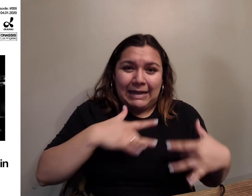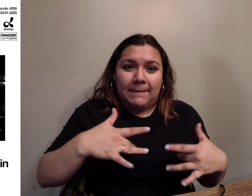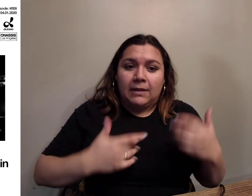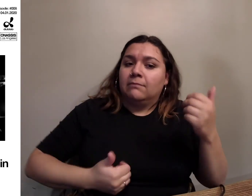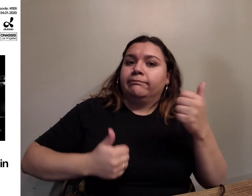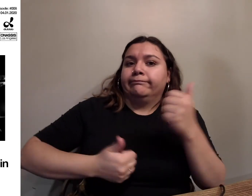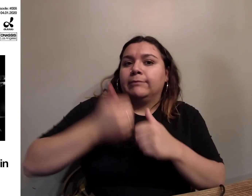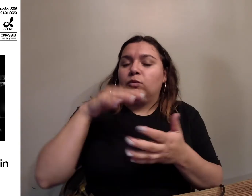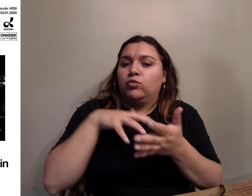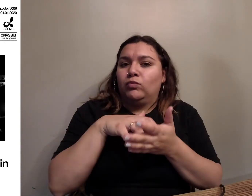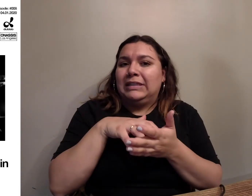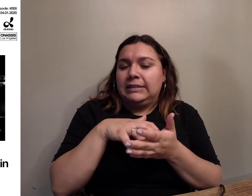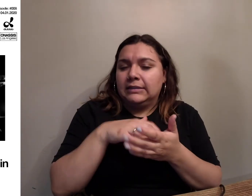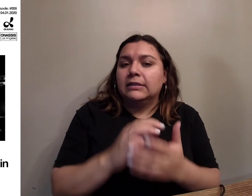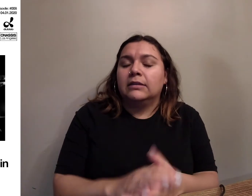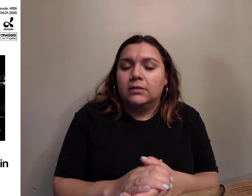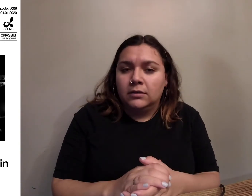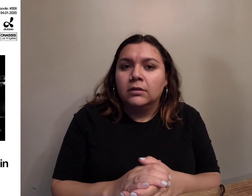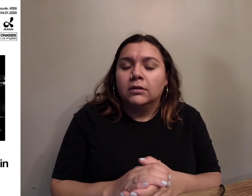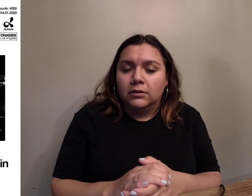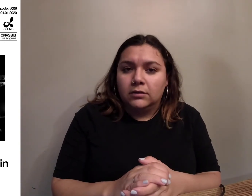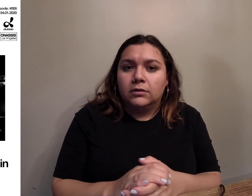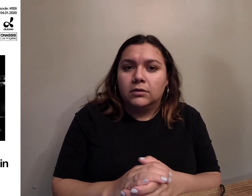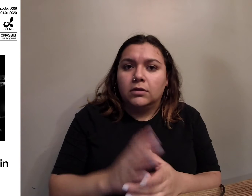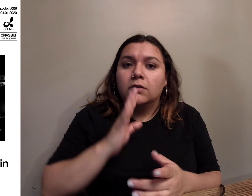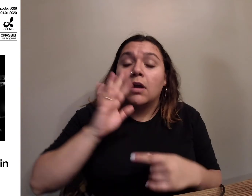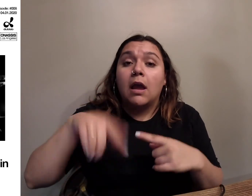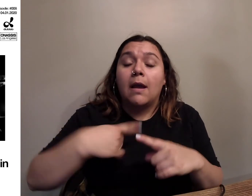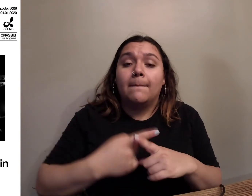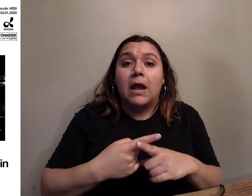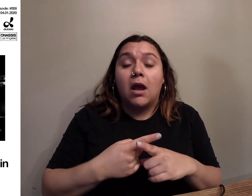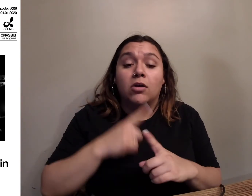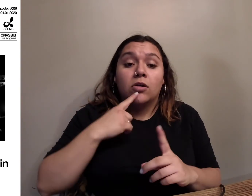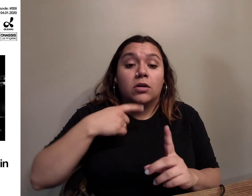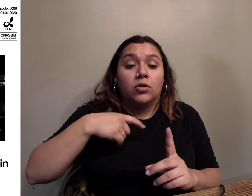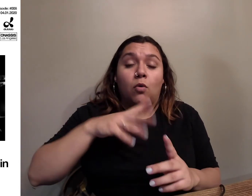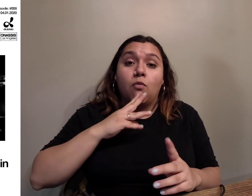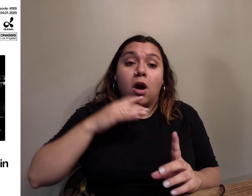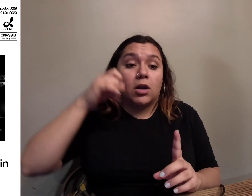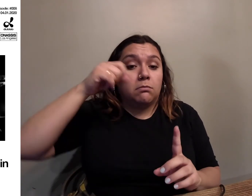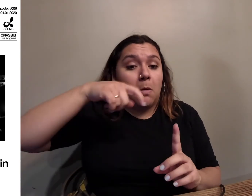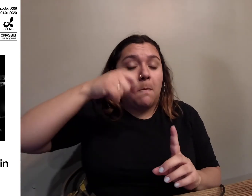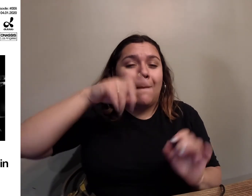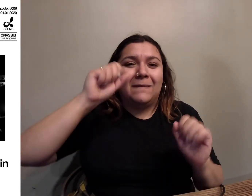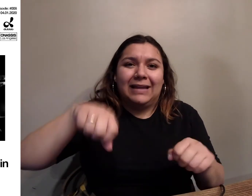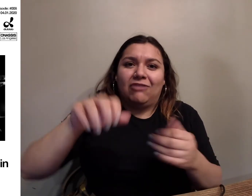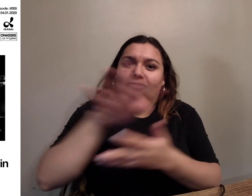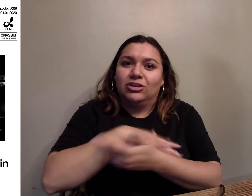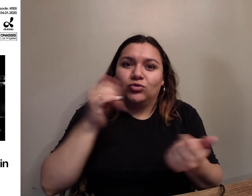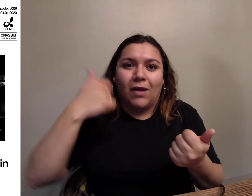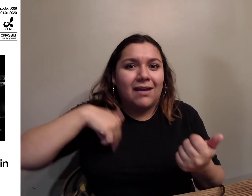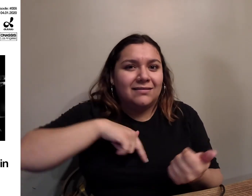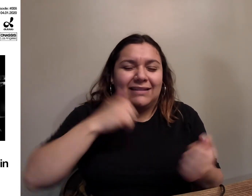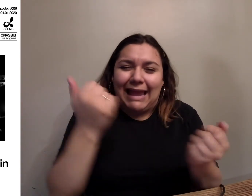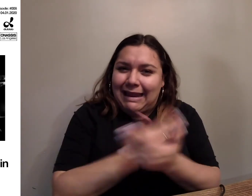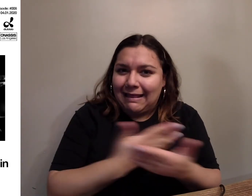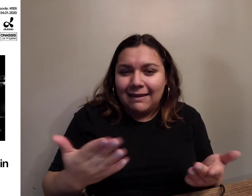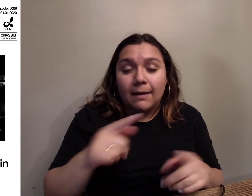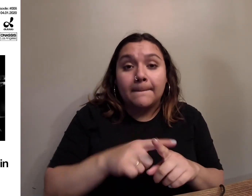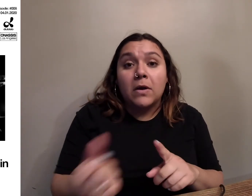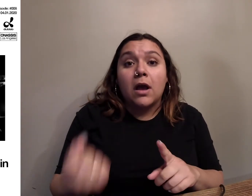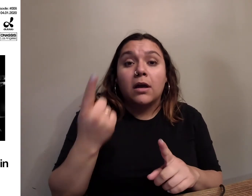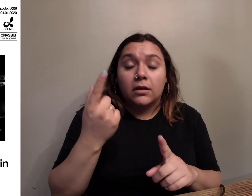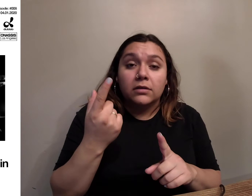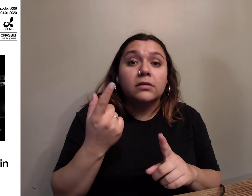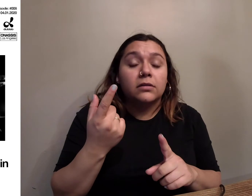but a thinking reed, and a mere vapor or a droplet can wipe us away. And yet our nobility consists